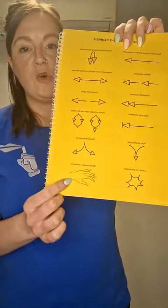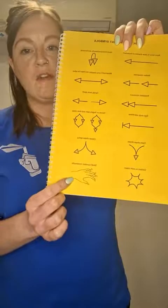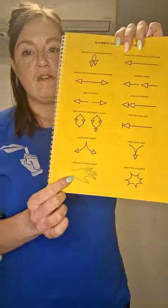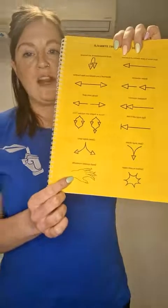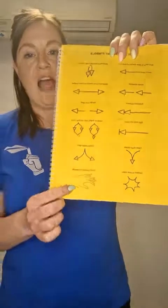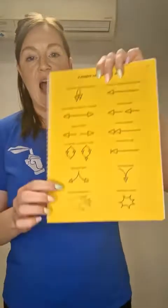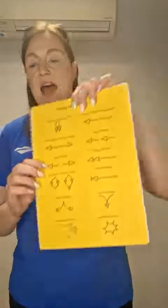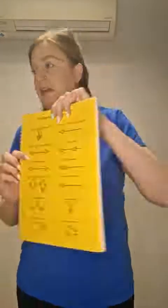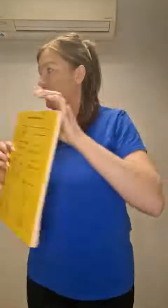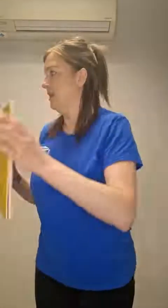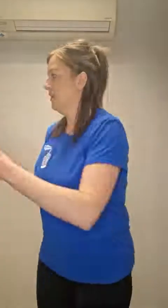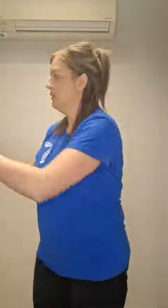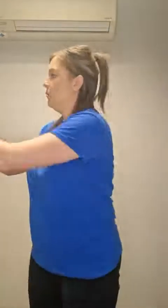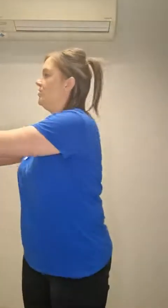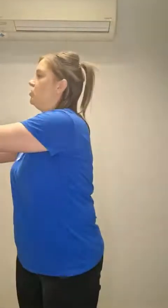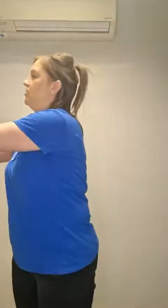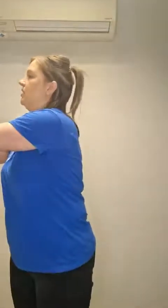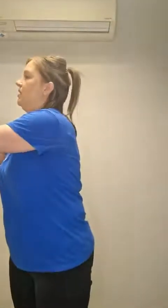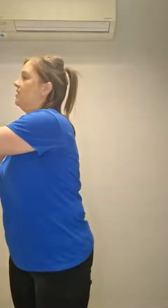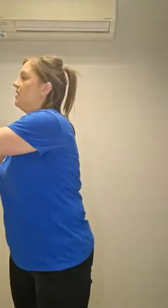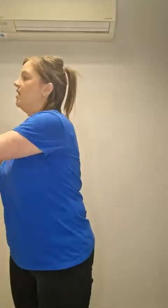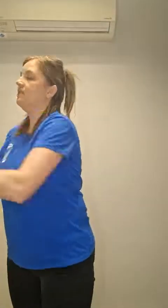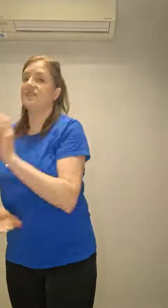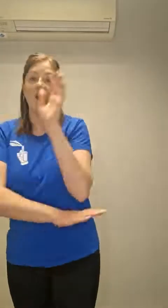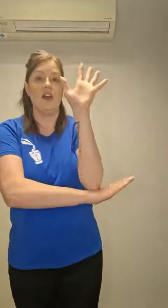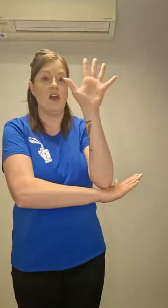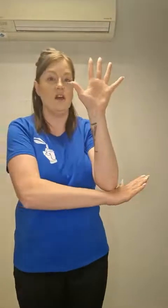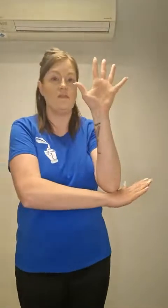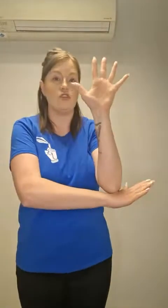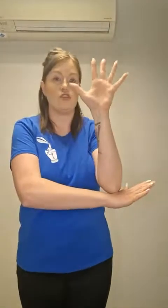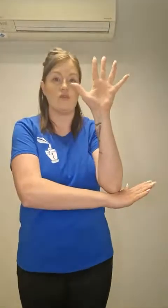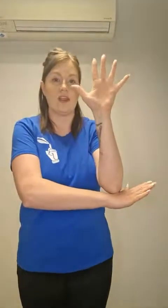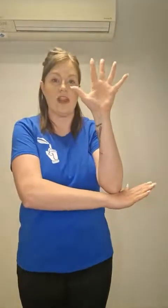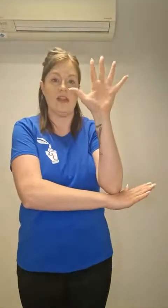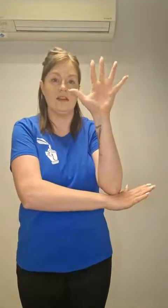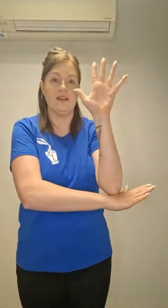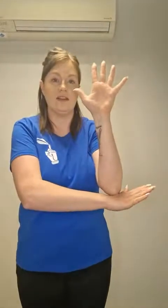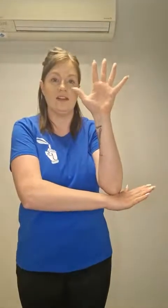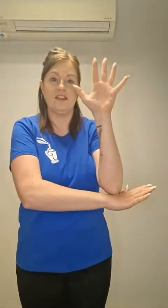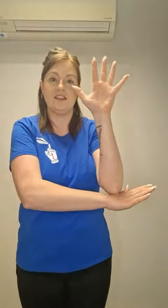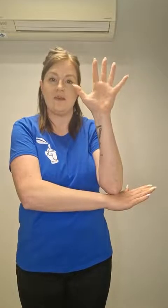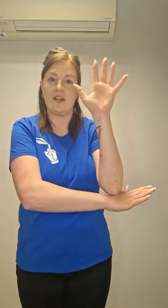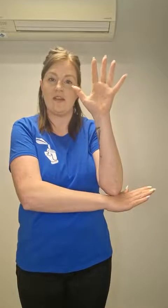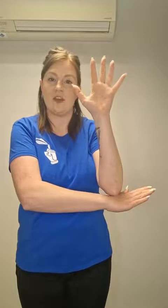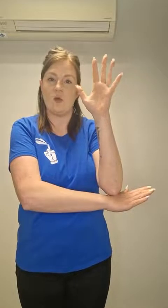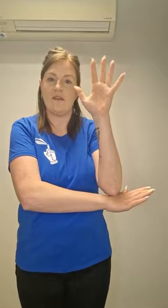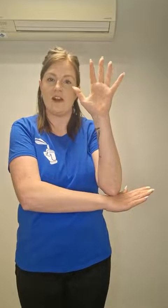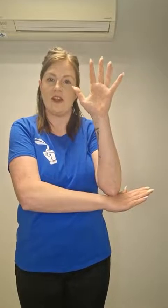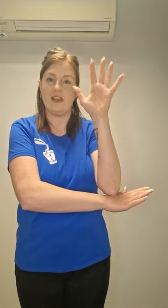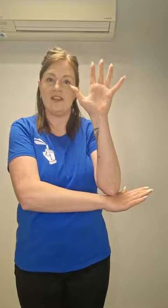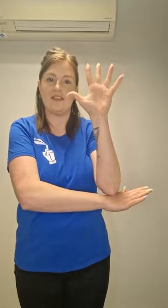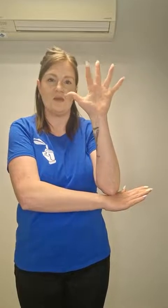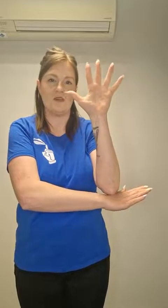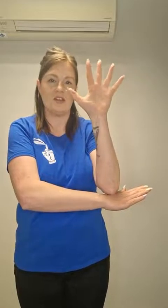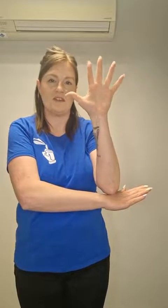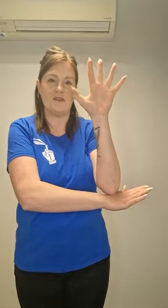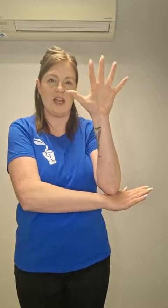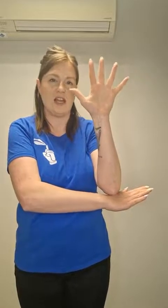quivering hand, which is like in the sign for tree. So it can either quiver like this or just flicker like